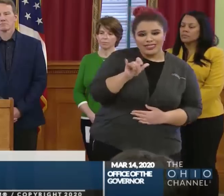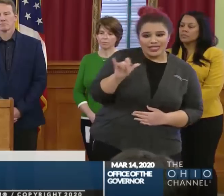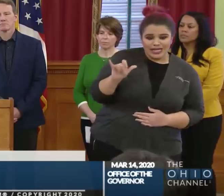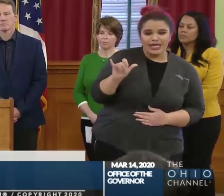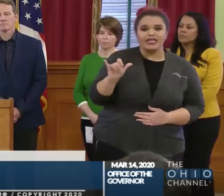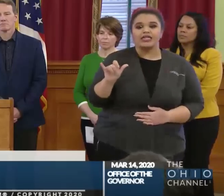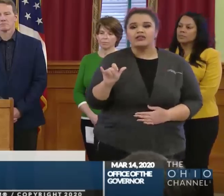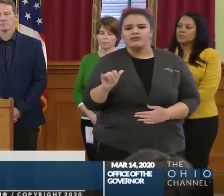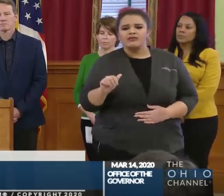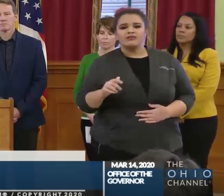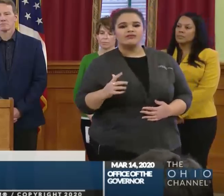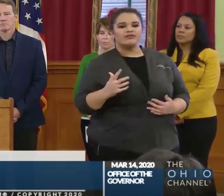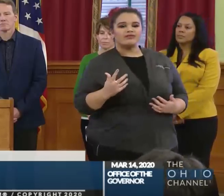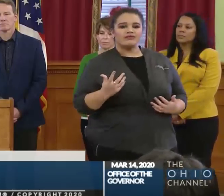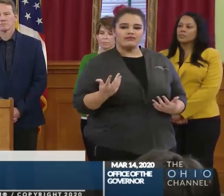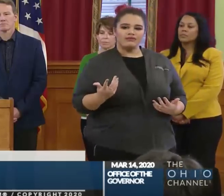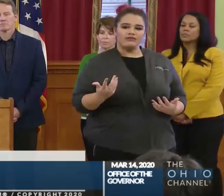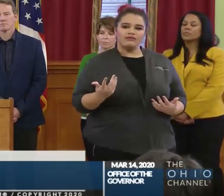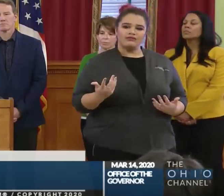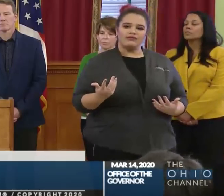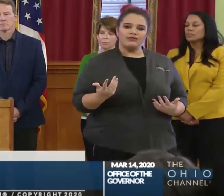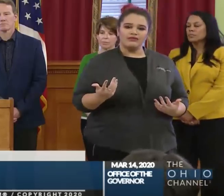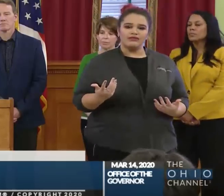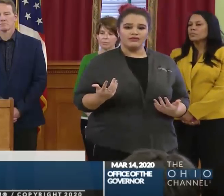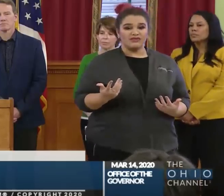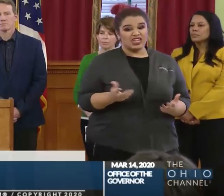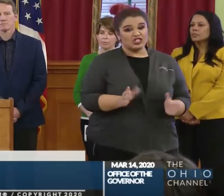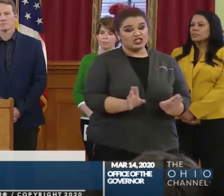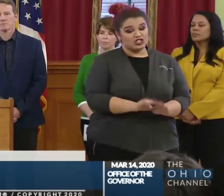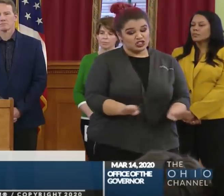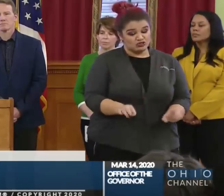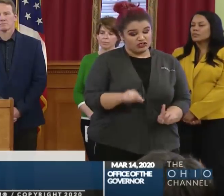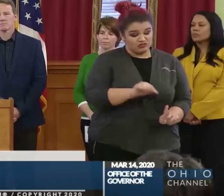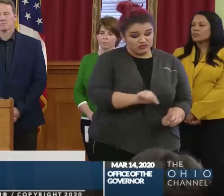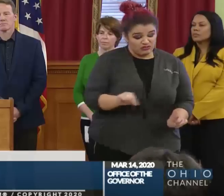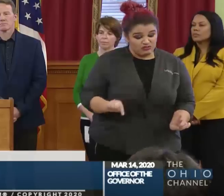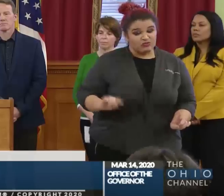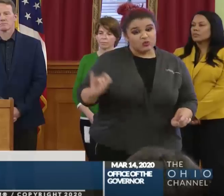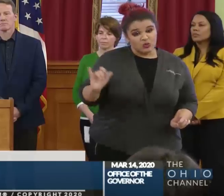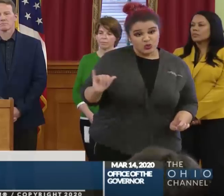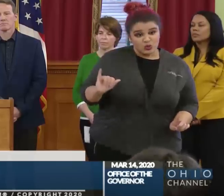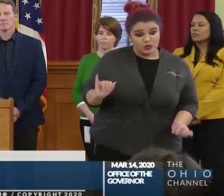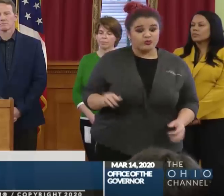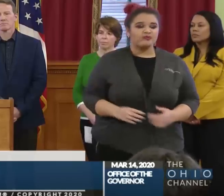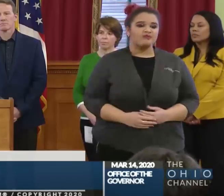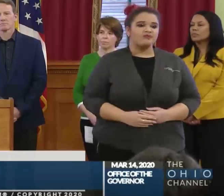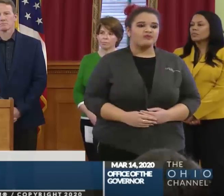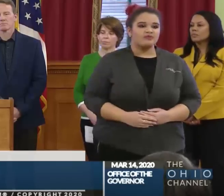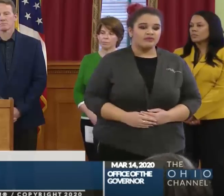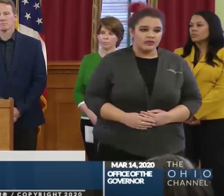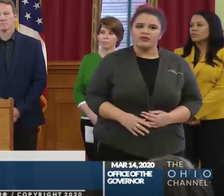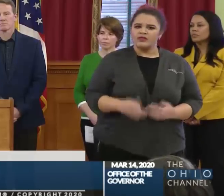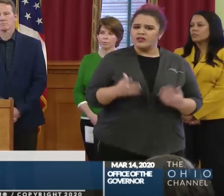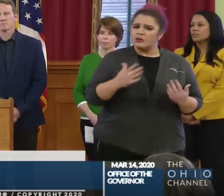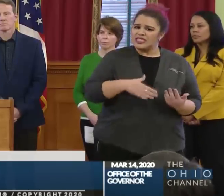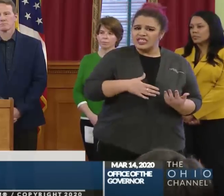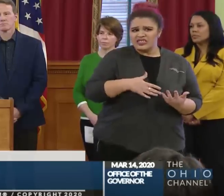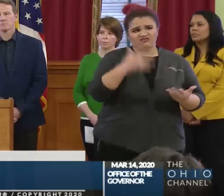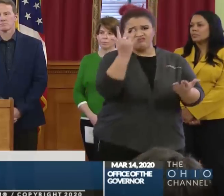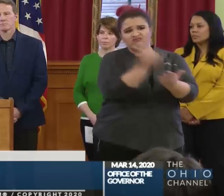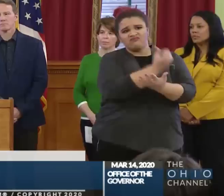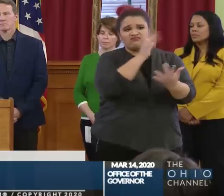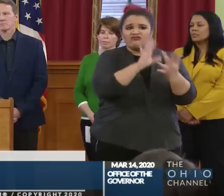even children who are immunocompromised or have an underlying illness. You know, that's, you know, talk to your provider. They will treat you a little bit